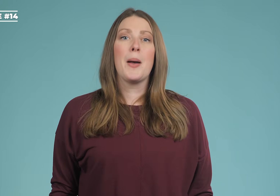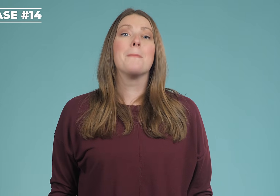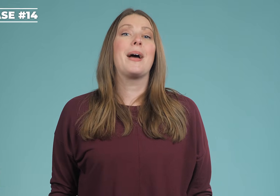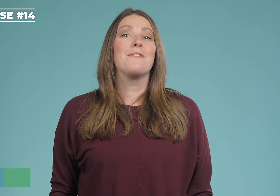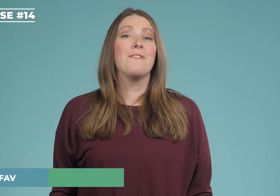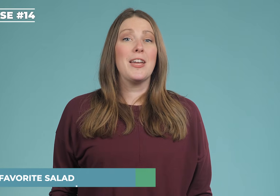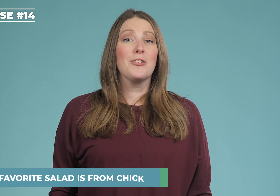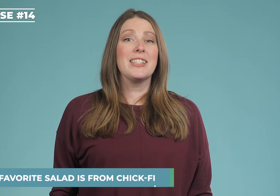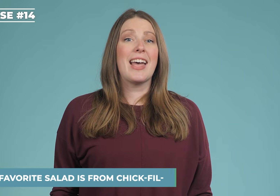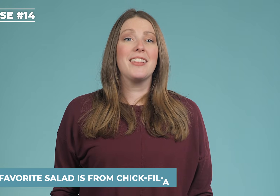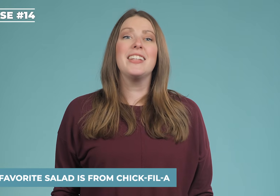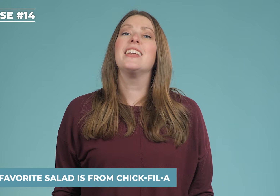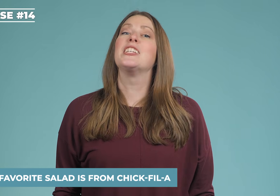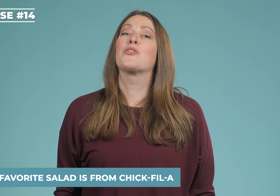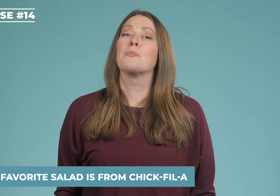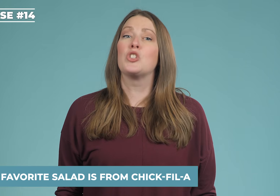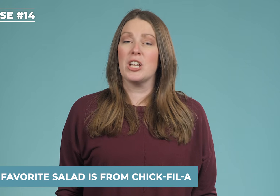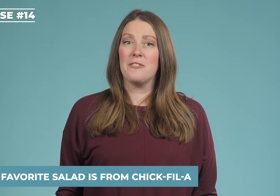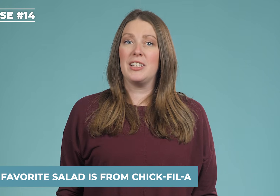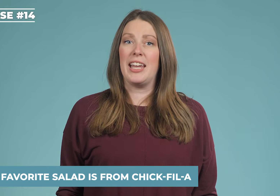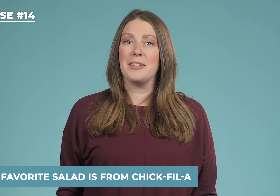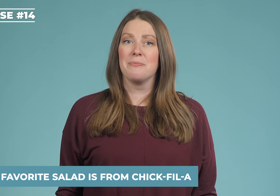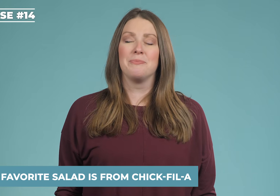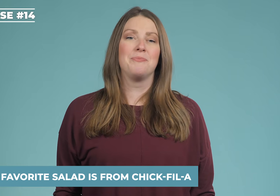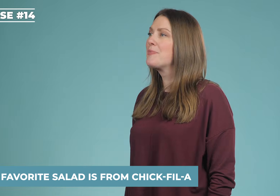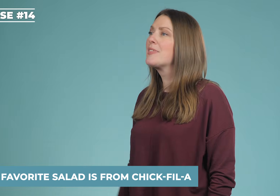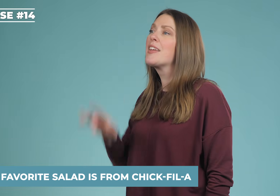My favorite salad is from Chick-Fil-A.